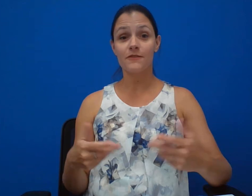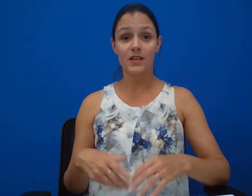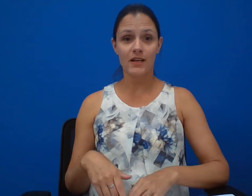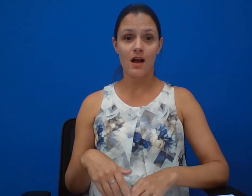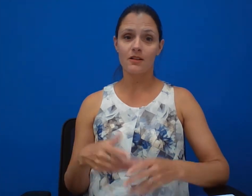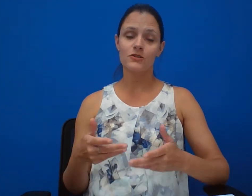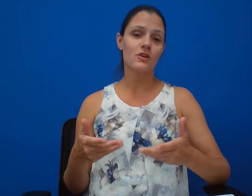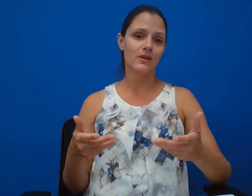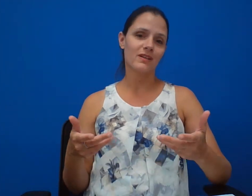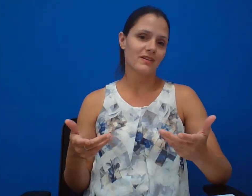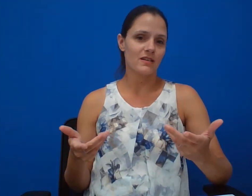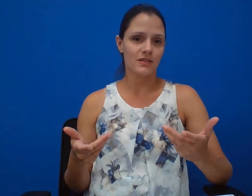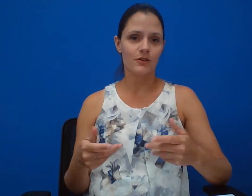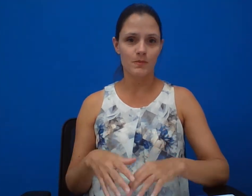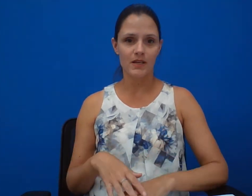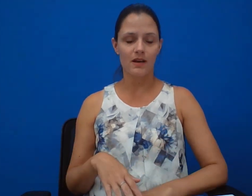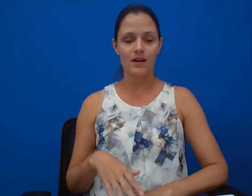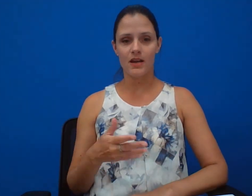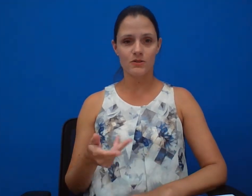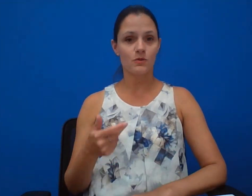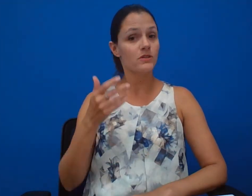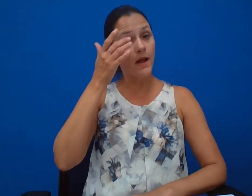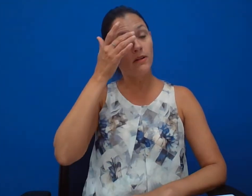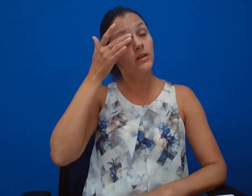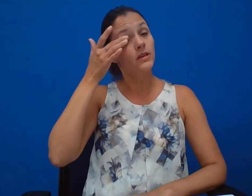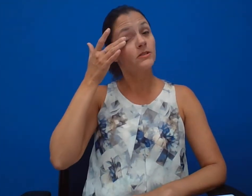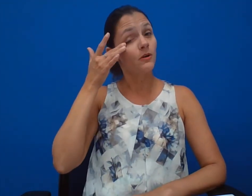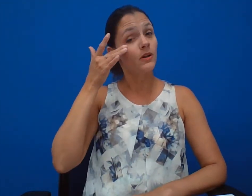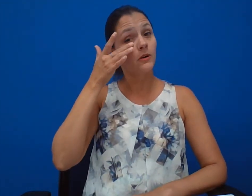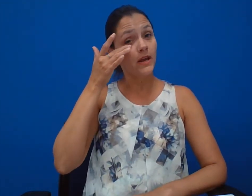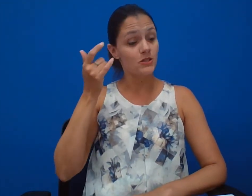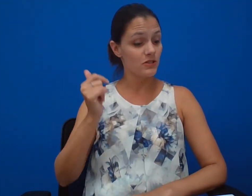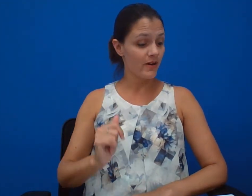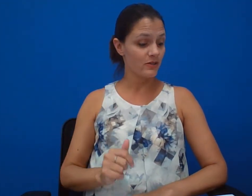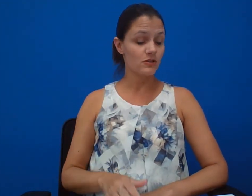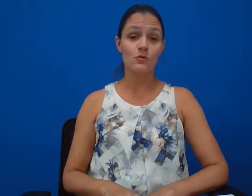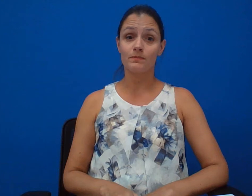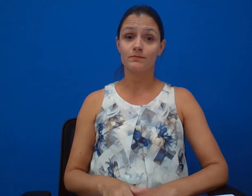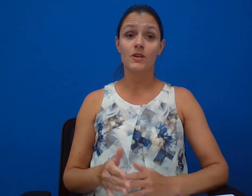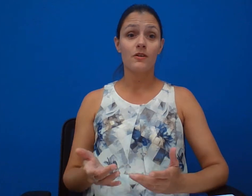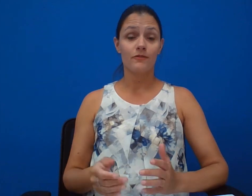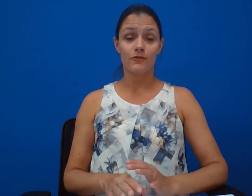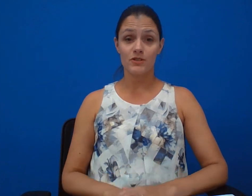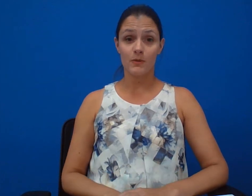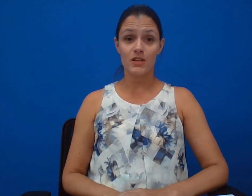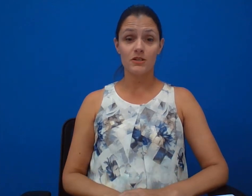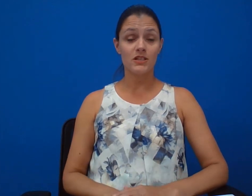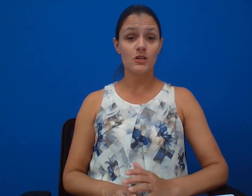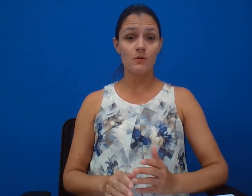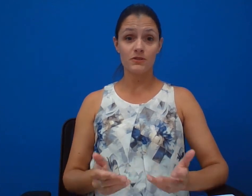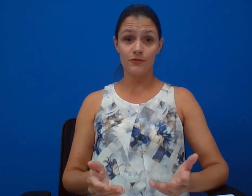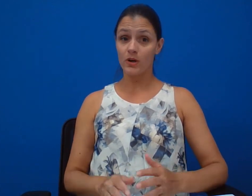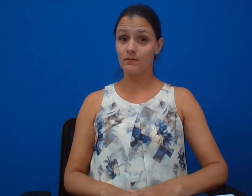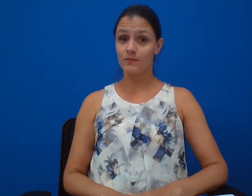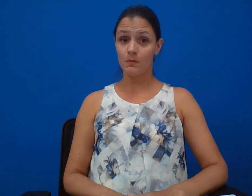specifically a college, though I guess it could be a high school as well. So locations around the school. First thing we need to know is floor. There are